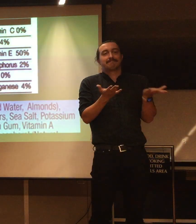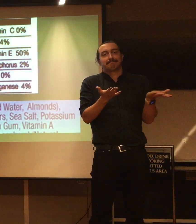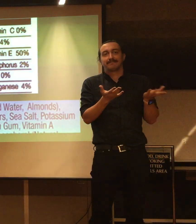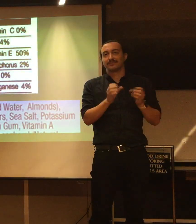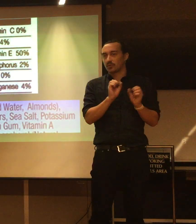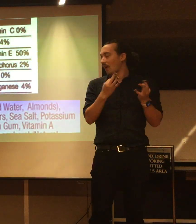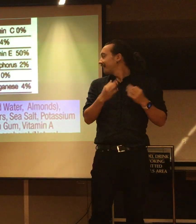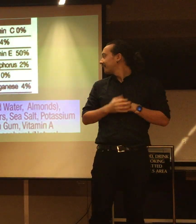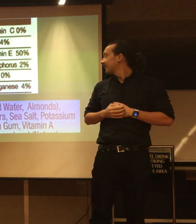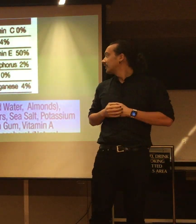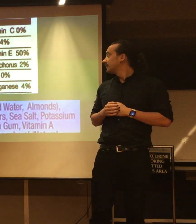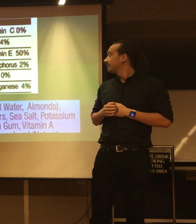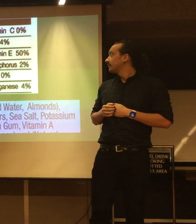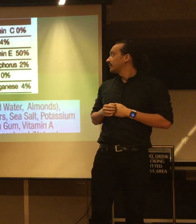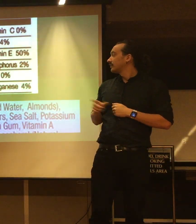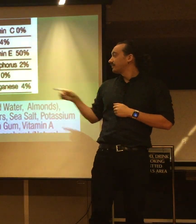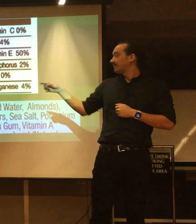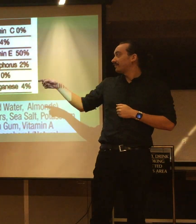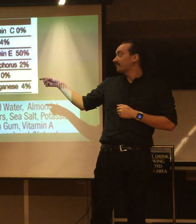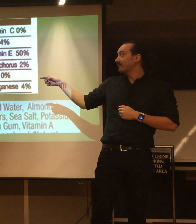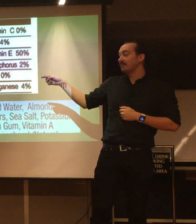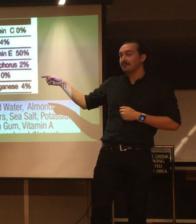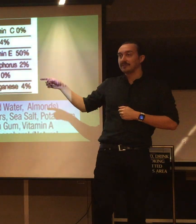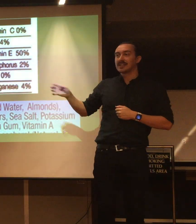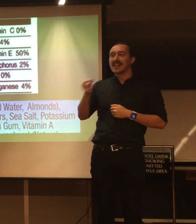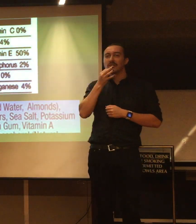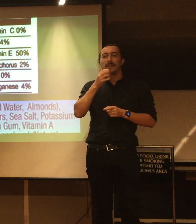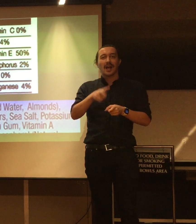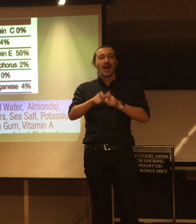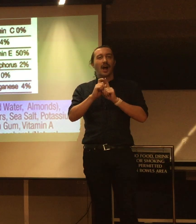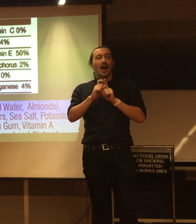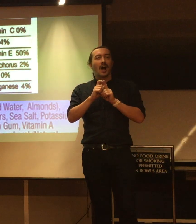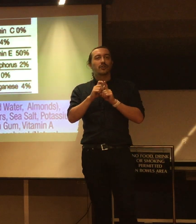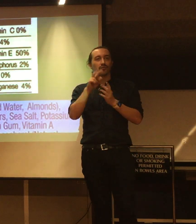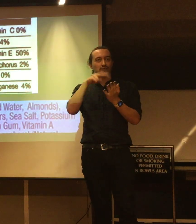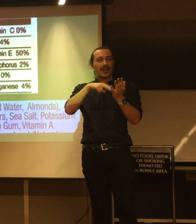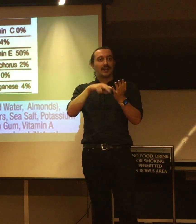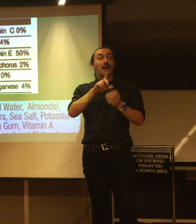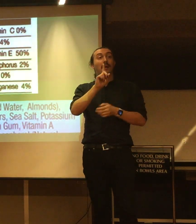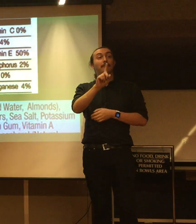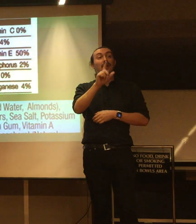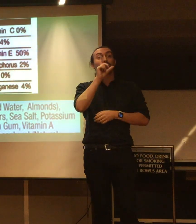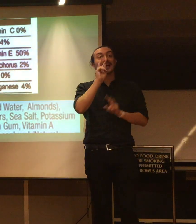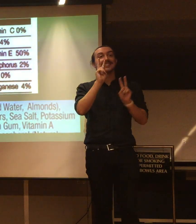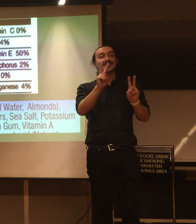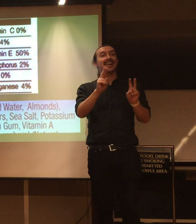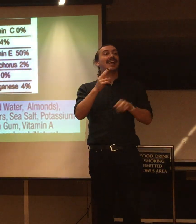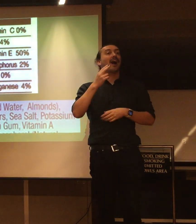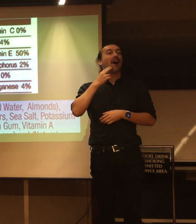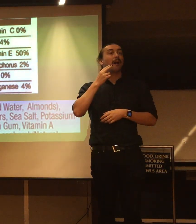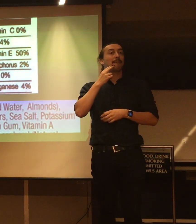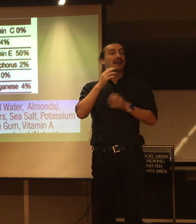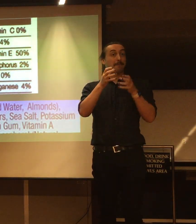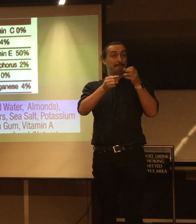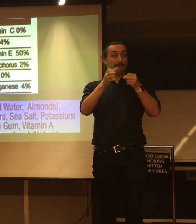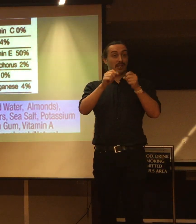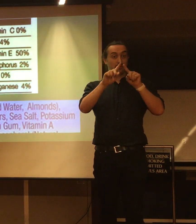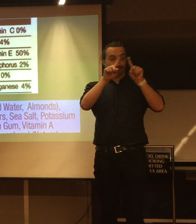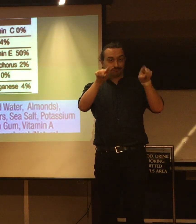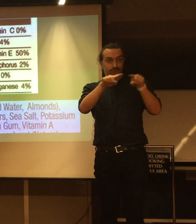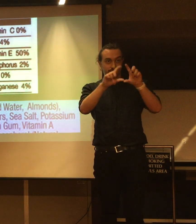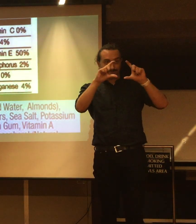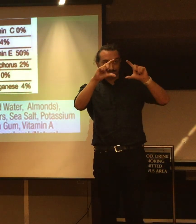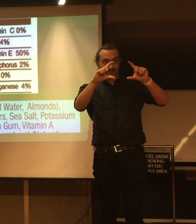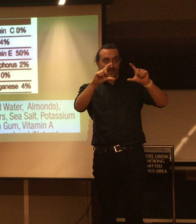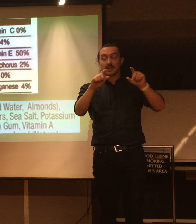So this is a little bit tricky to read, but this is the back of an almond milk package. And this will be the